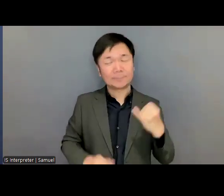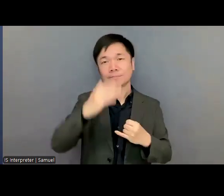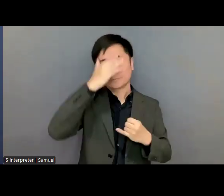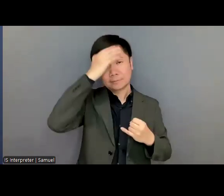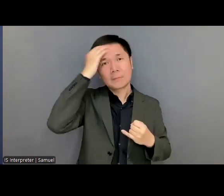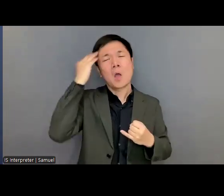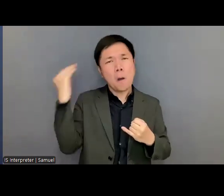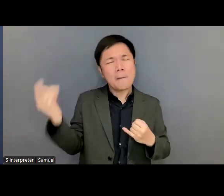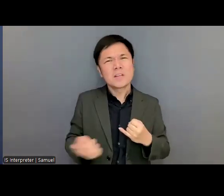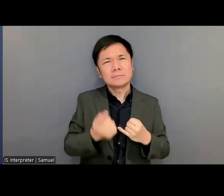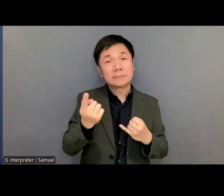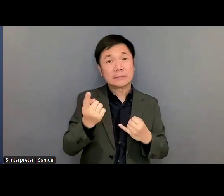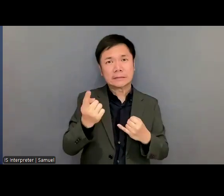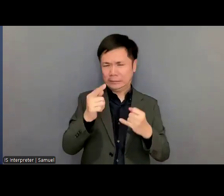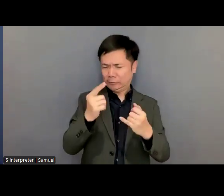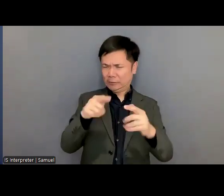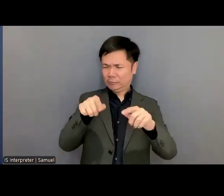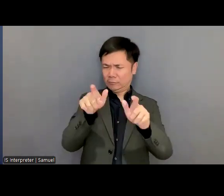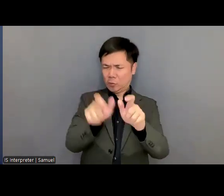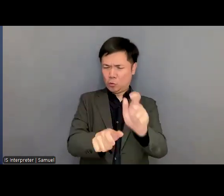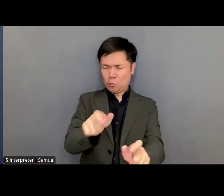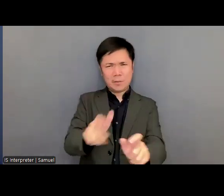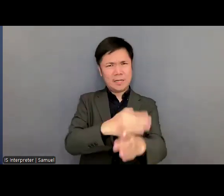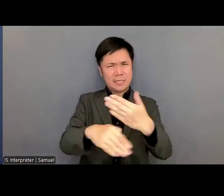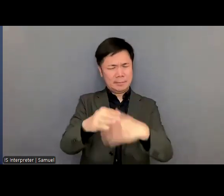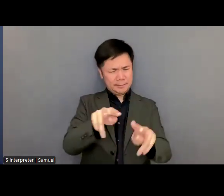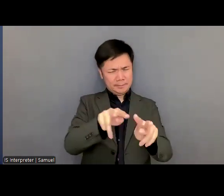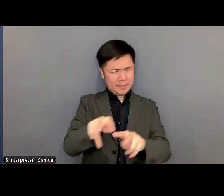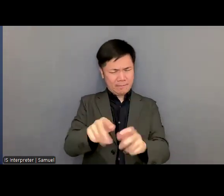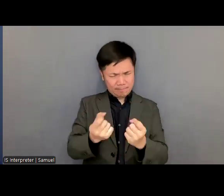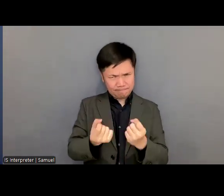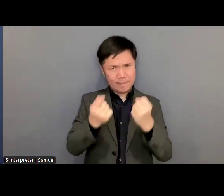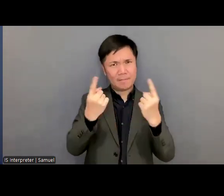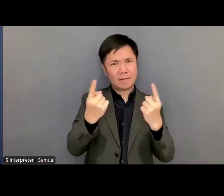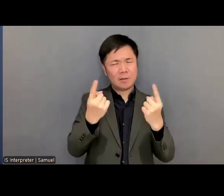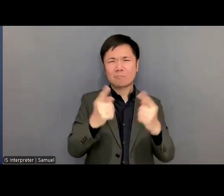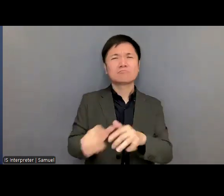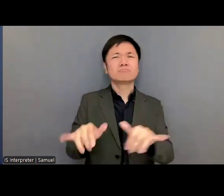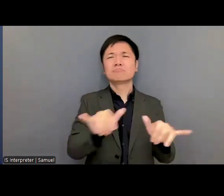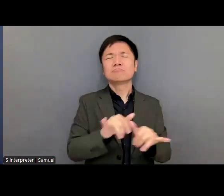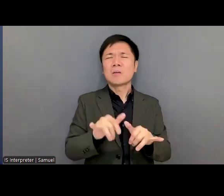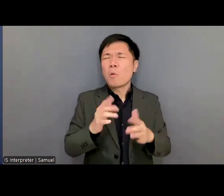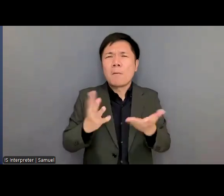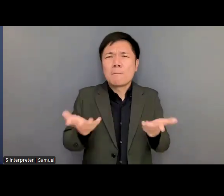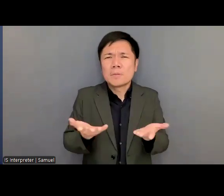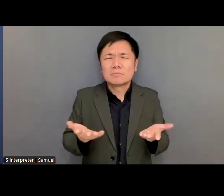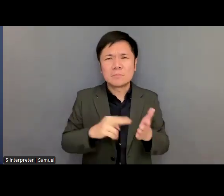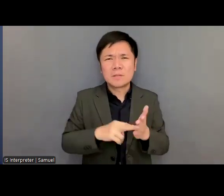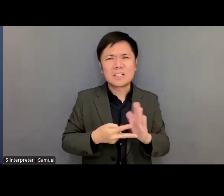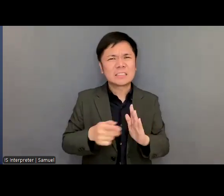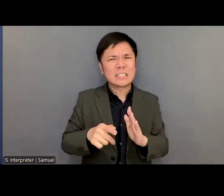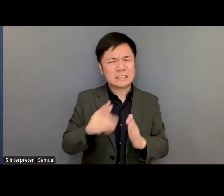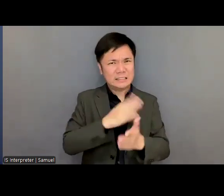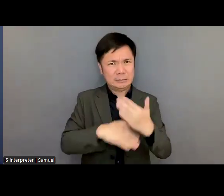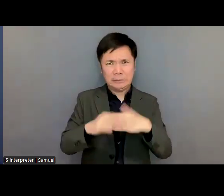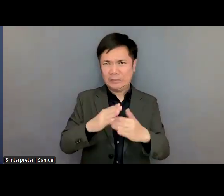understanding of disability, having a common agreement as a disability is an evolving concept.